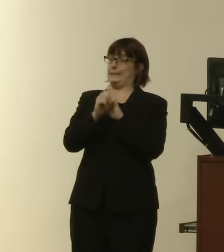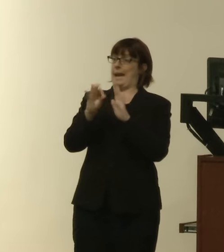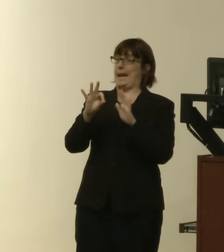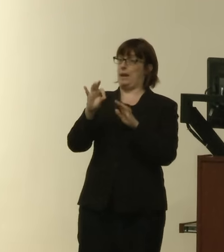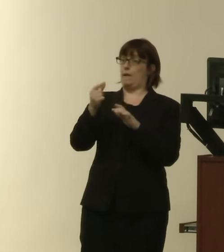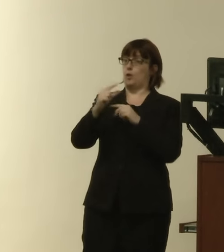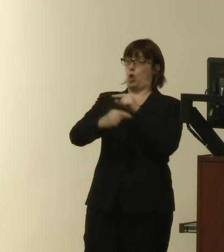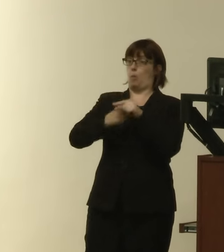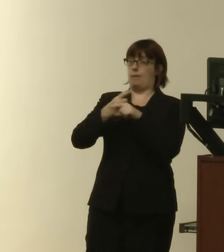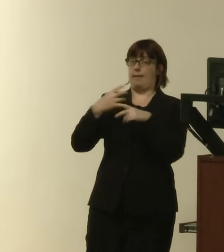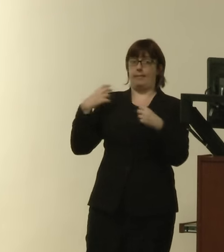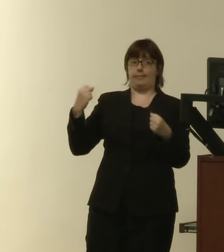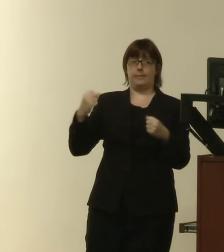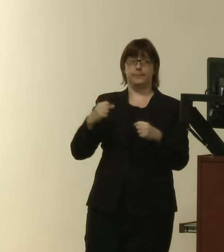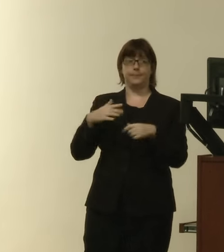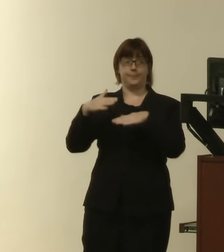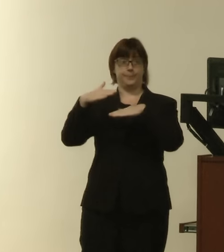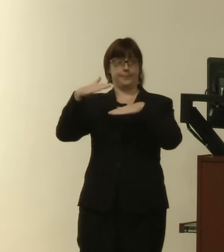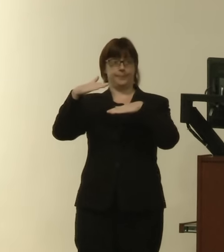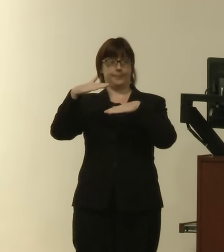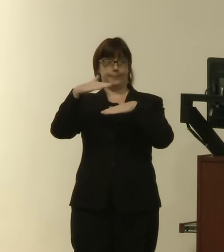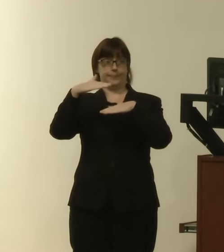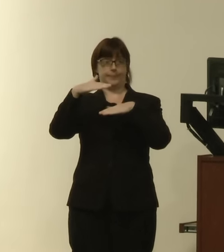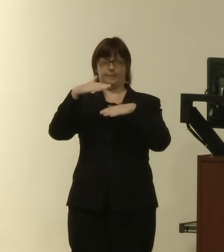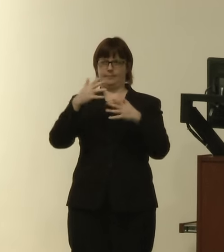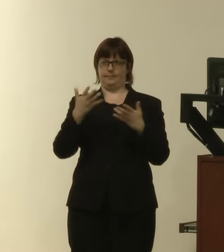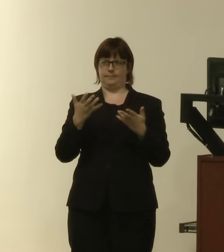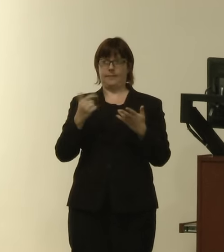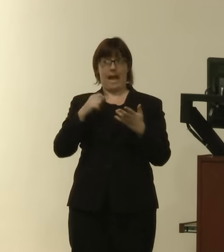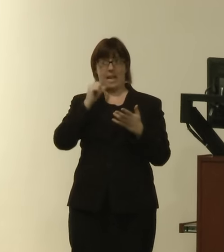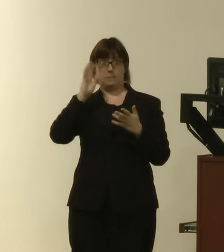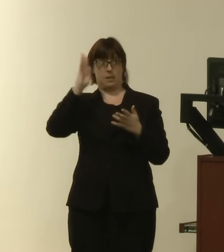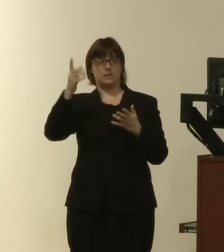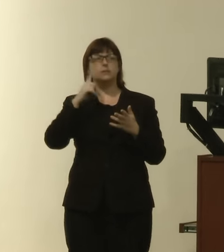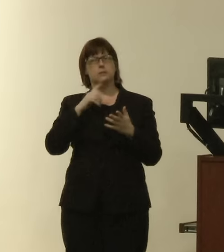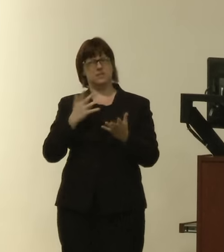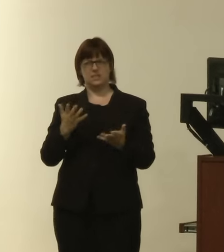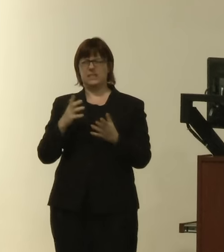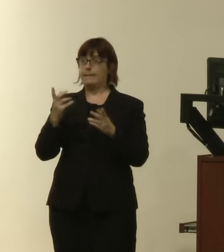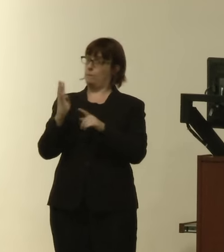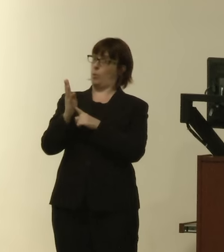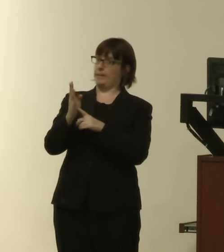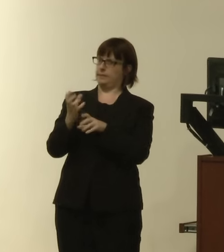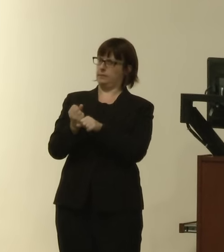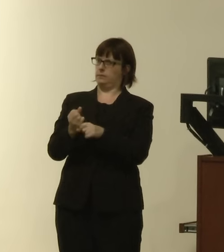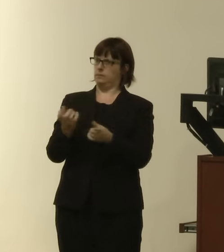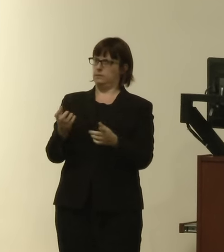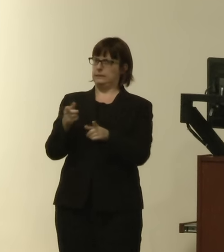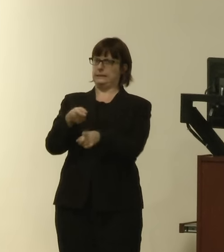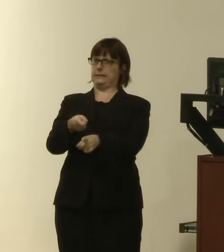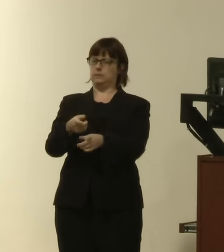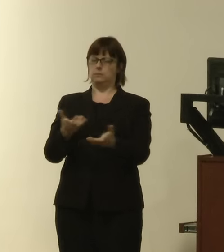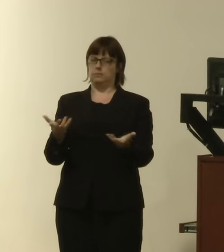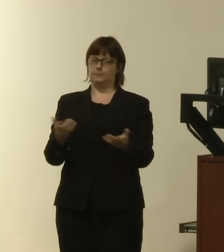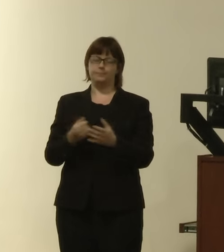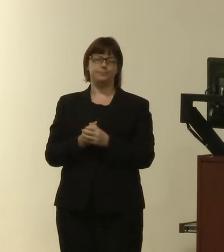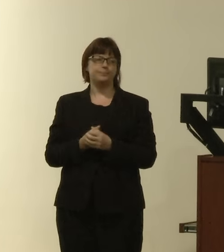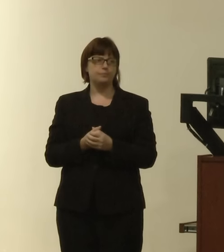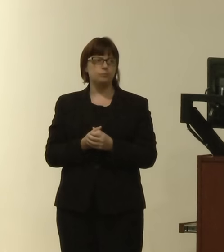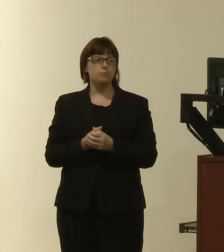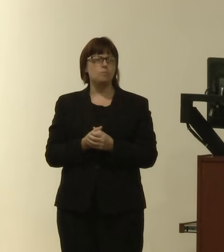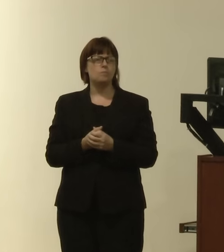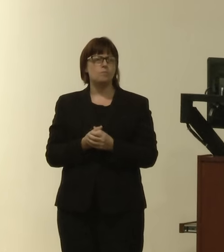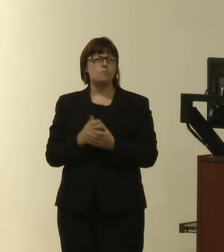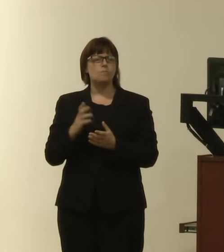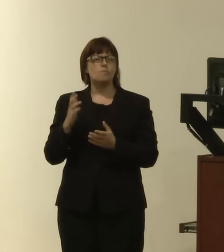health. This is, I didn't make that up, in 4 minutes. And so as I thought